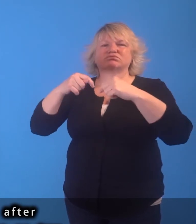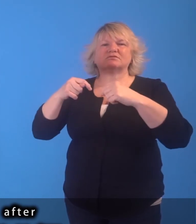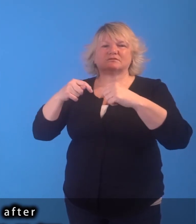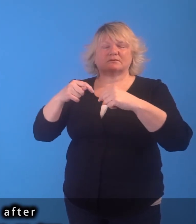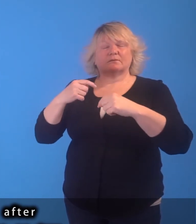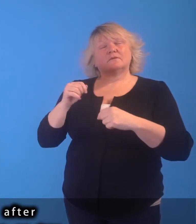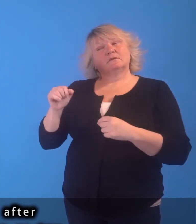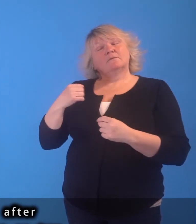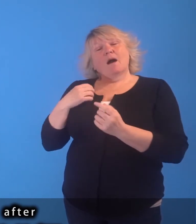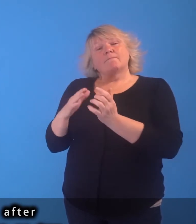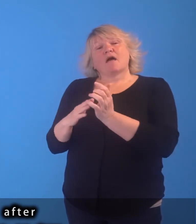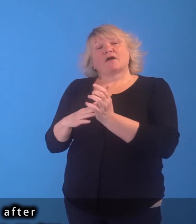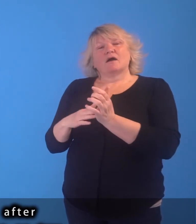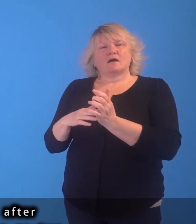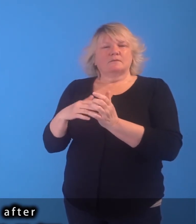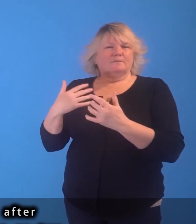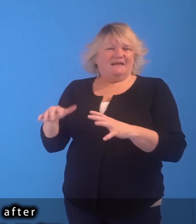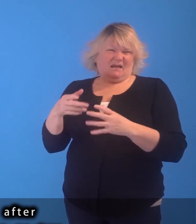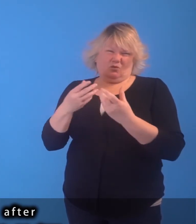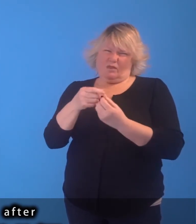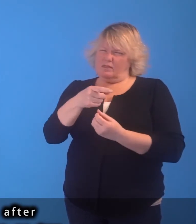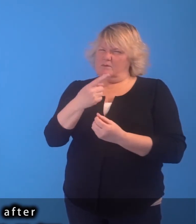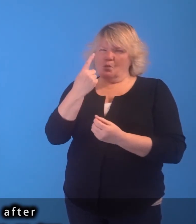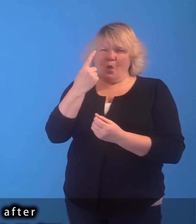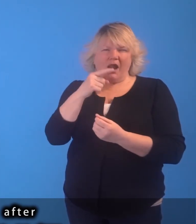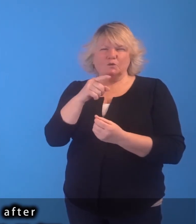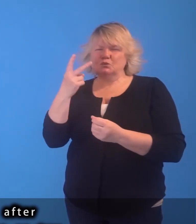effectively halving their height.